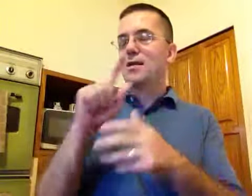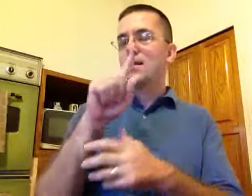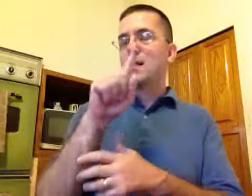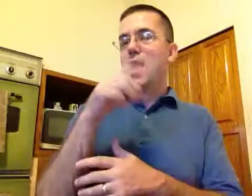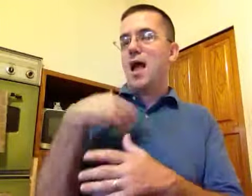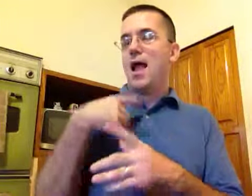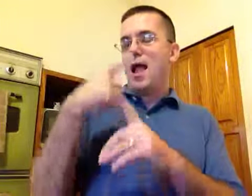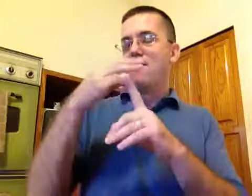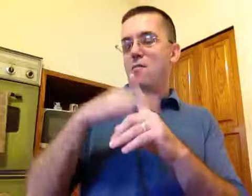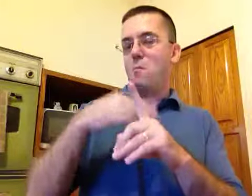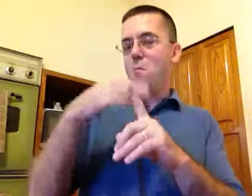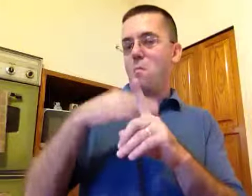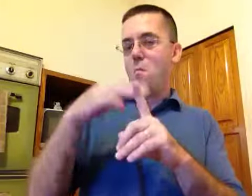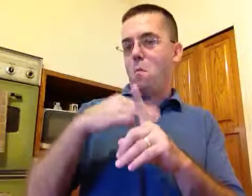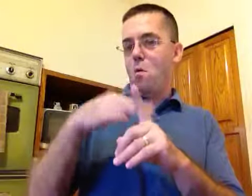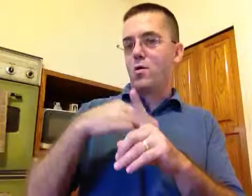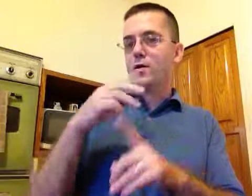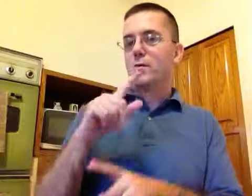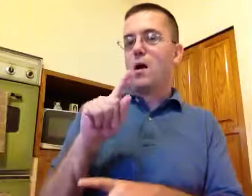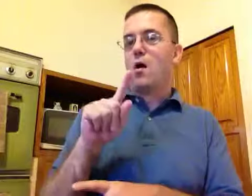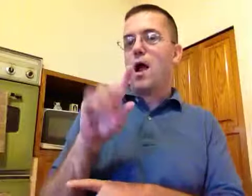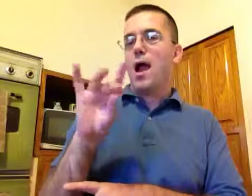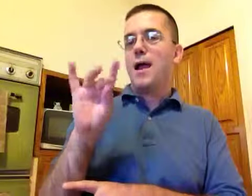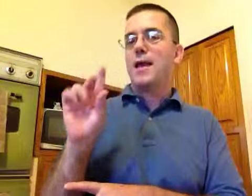think the house can go on the market for